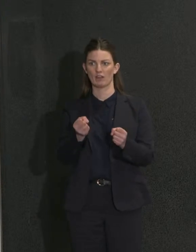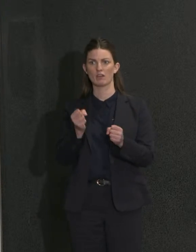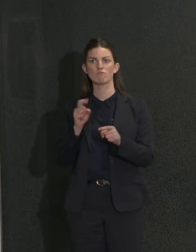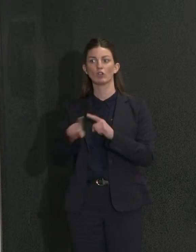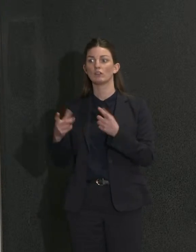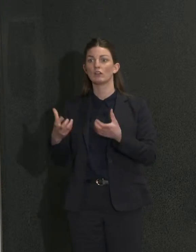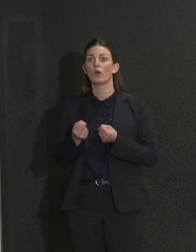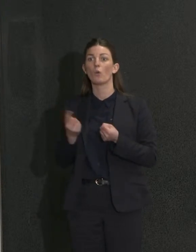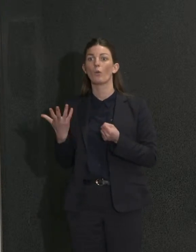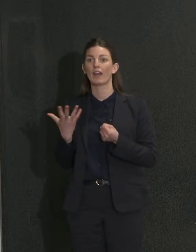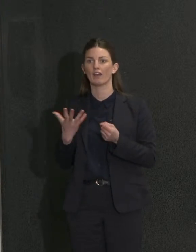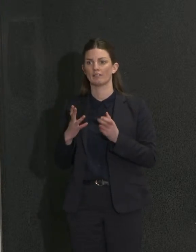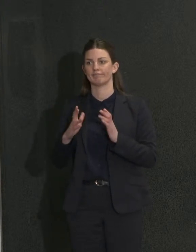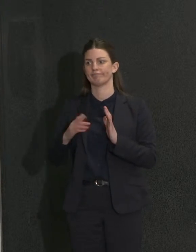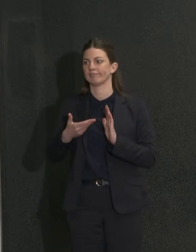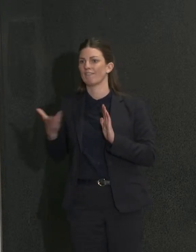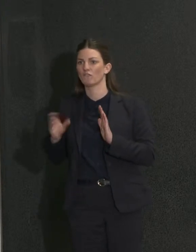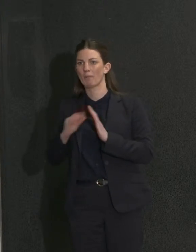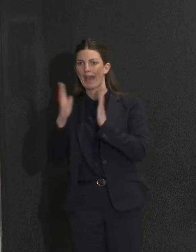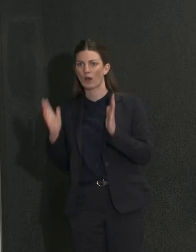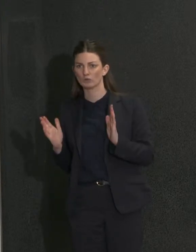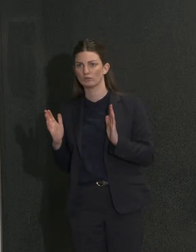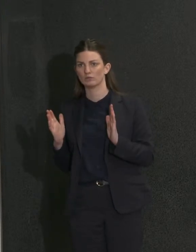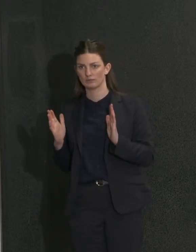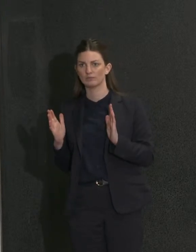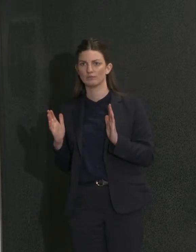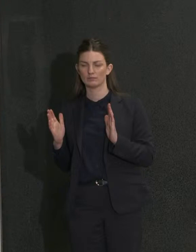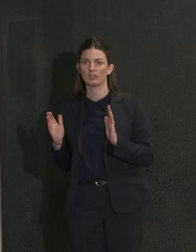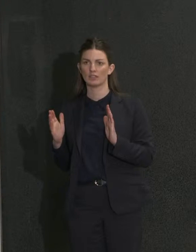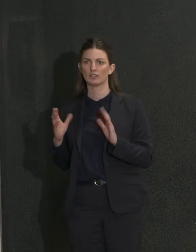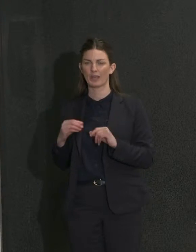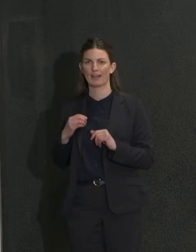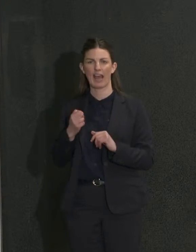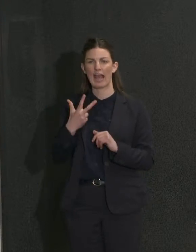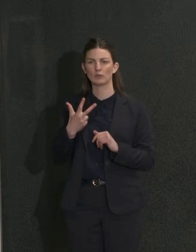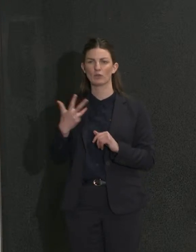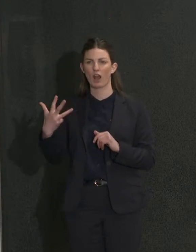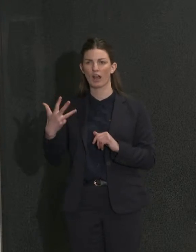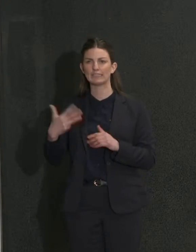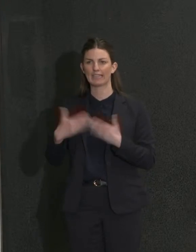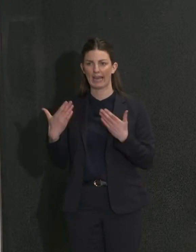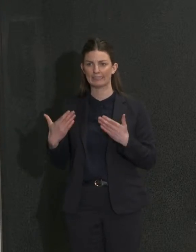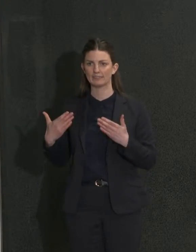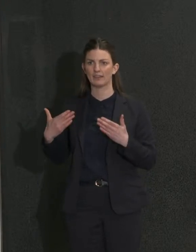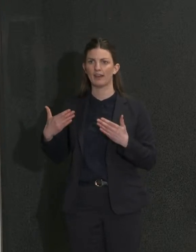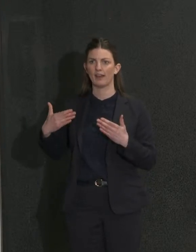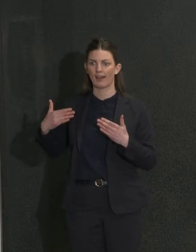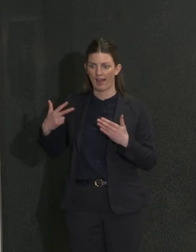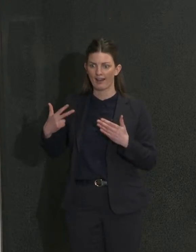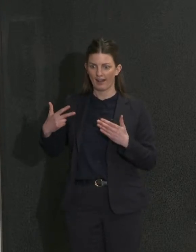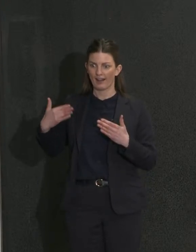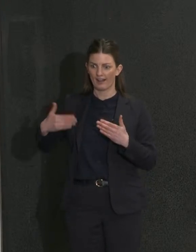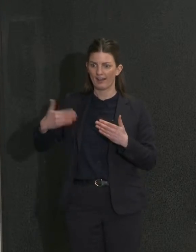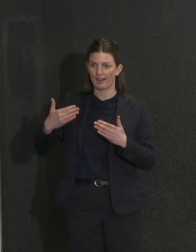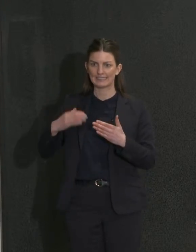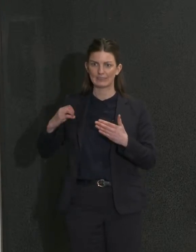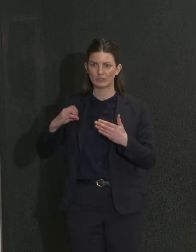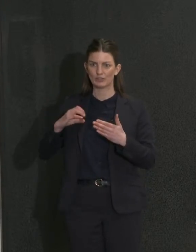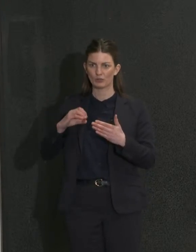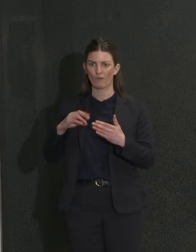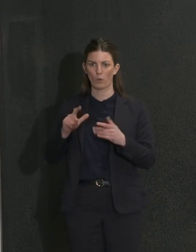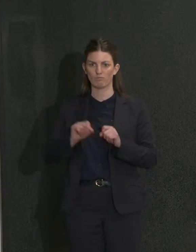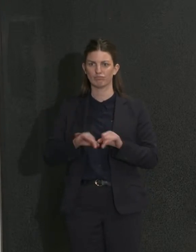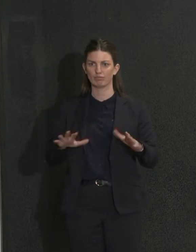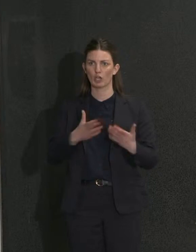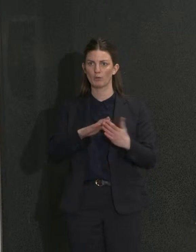We didn't lift out of lockdown until we'd completed 8 or 9 days of no cases in the community. We had 7, 8, 9 days before we saw this first case crop